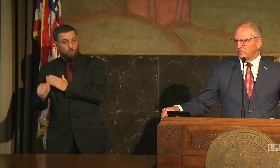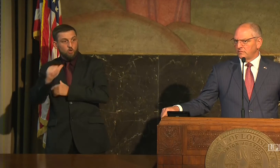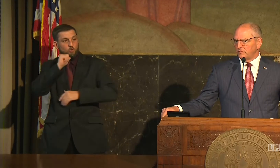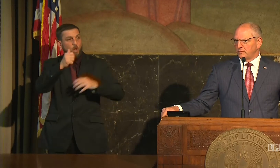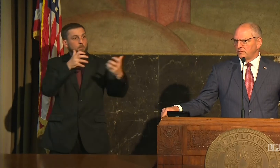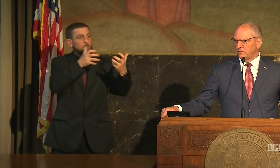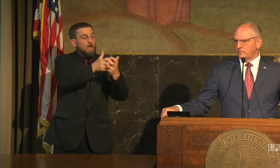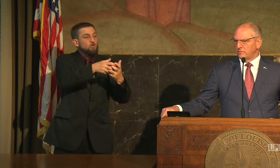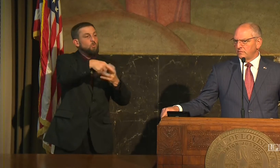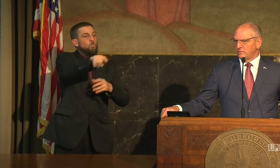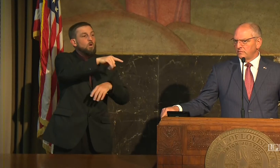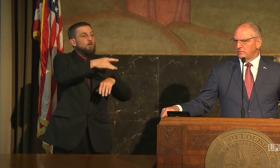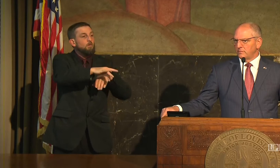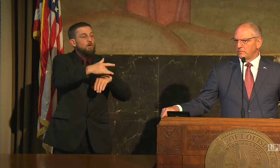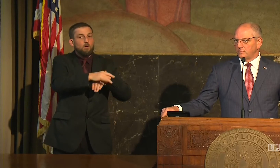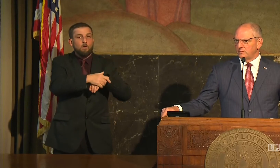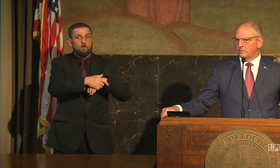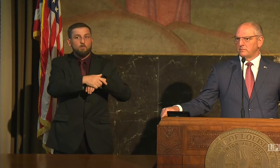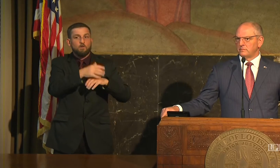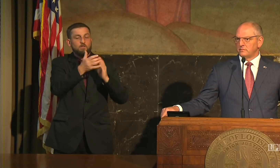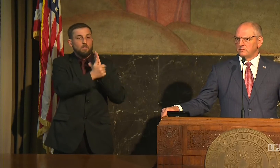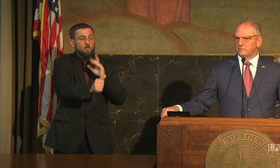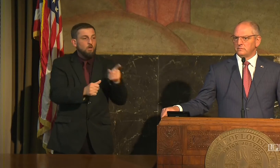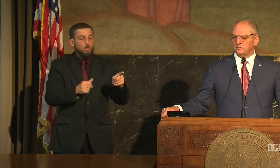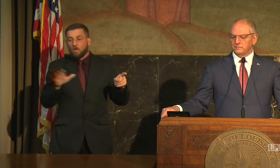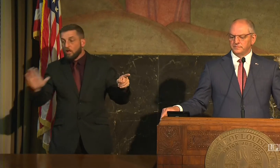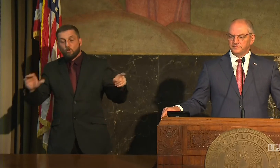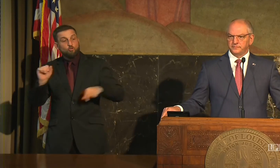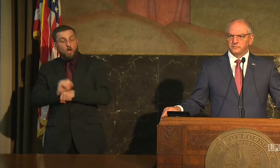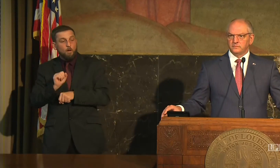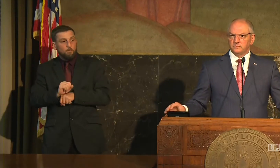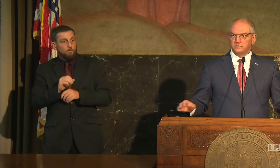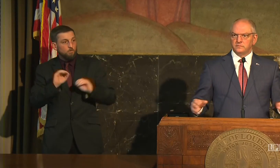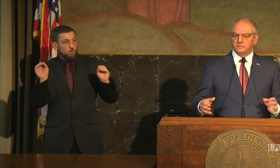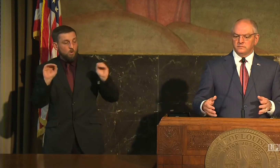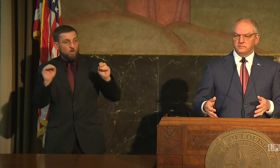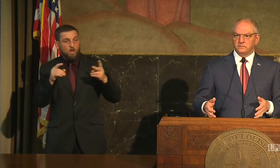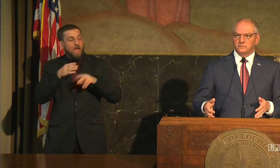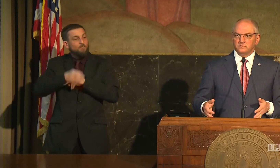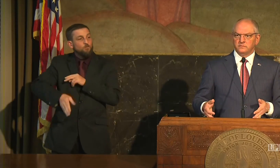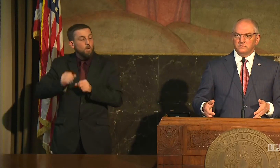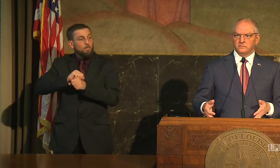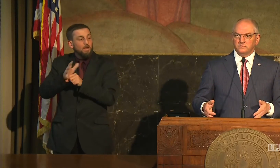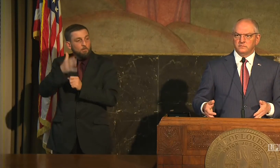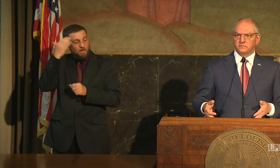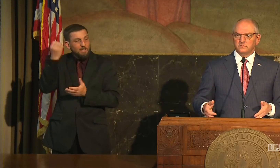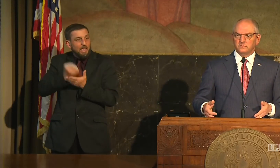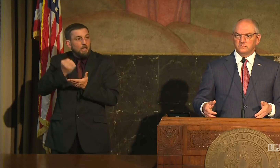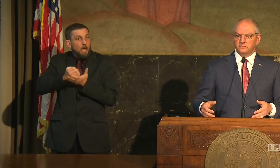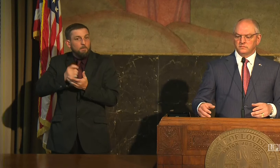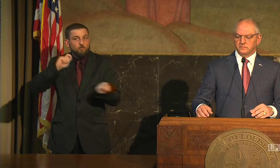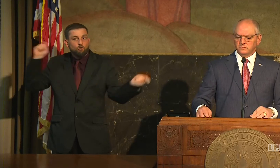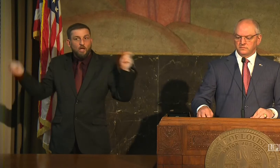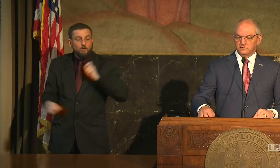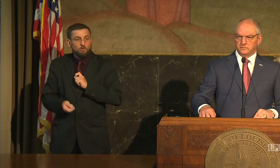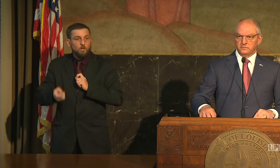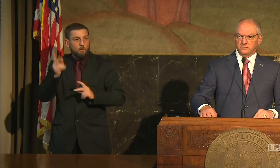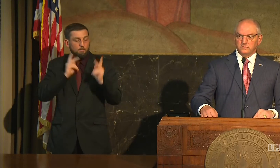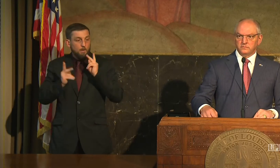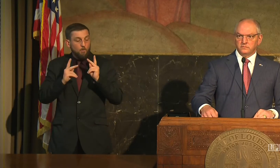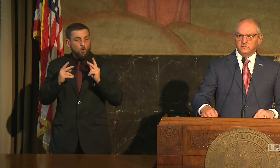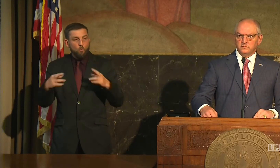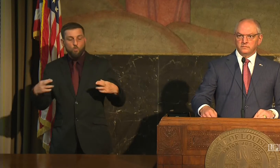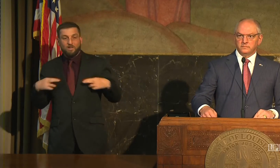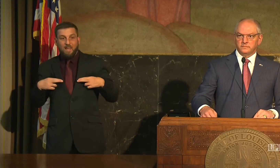available? I'm thinking of folks with degrees whose jobs don't exist anymore after the pandemic because our economy has changed and people are